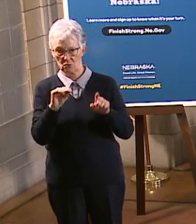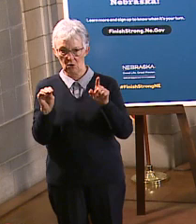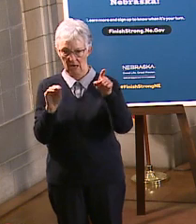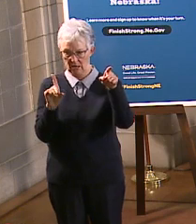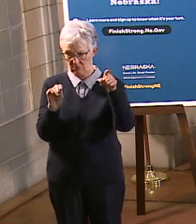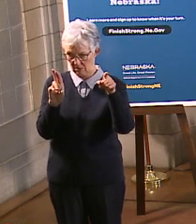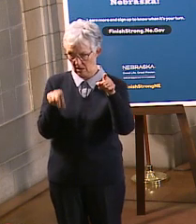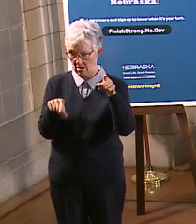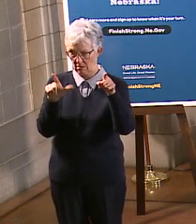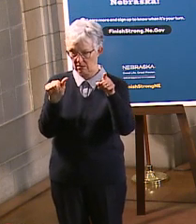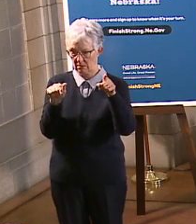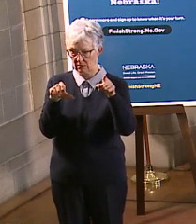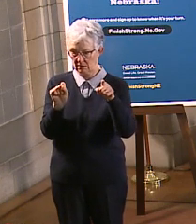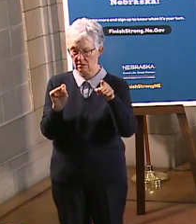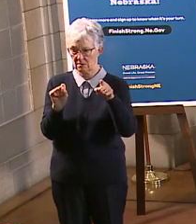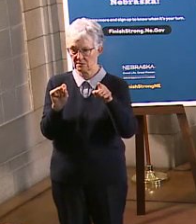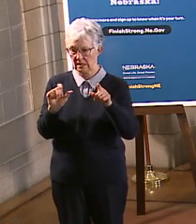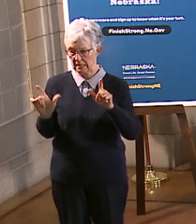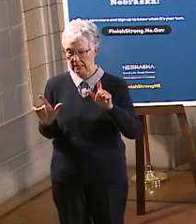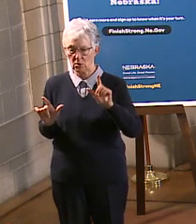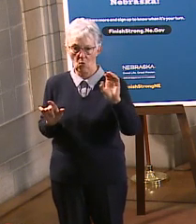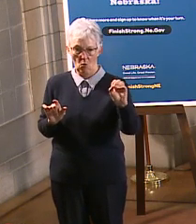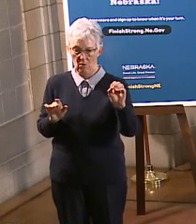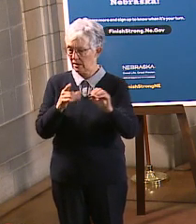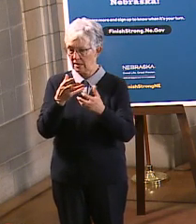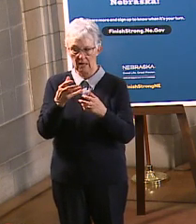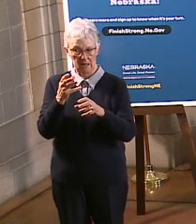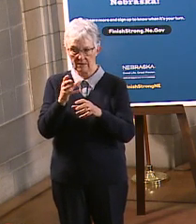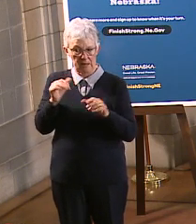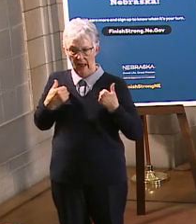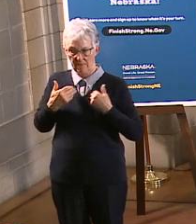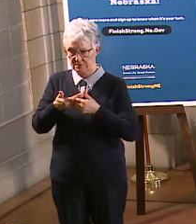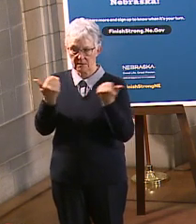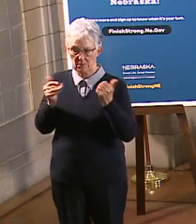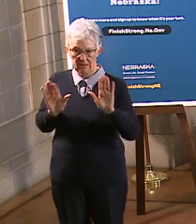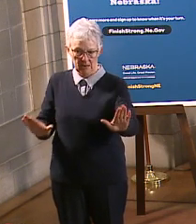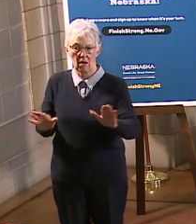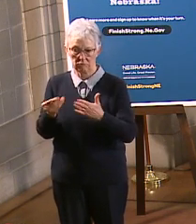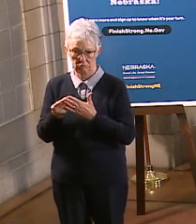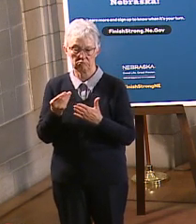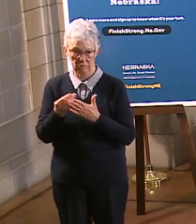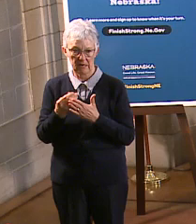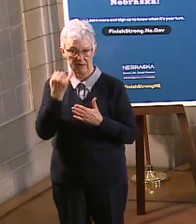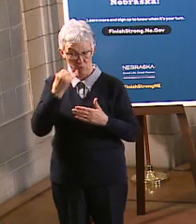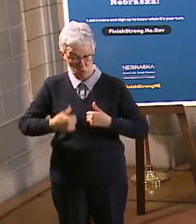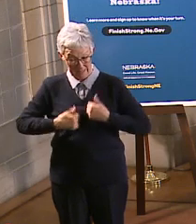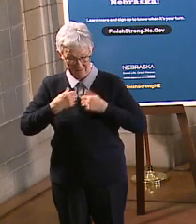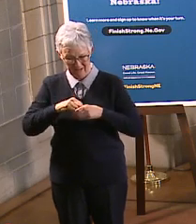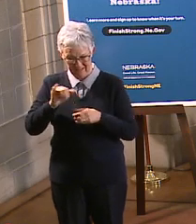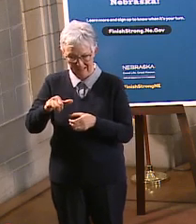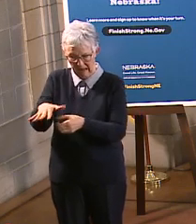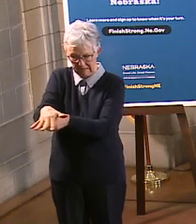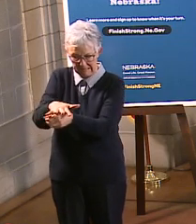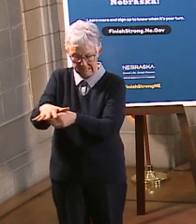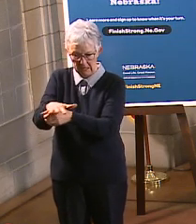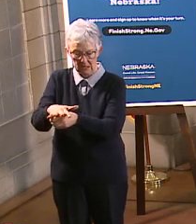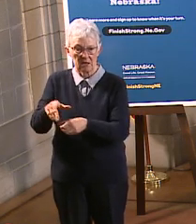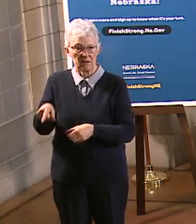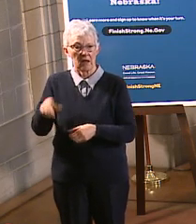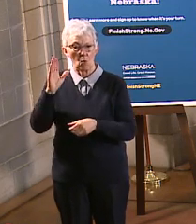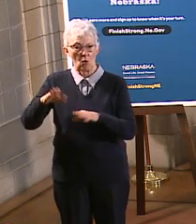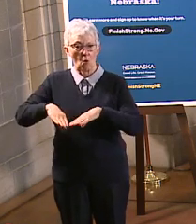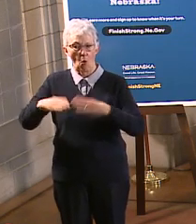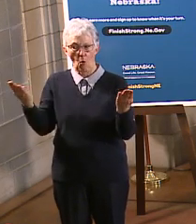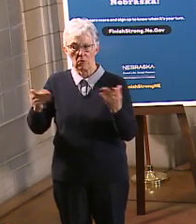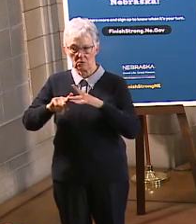funds. Applicants residing in these areas will have the ability to apply to those respective programs toward the beginning of March, with more